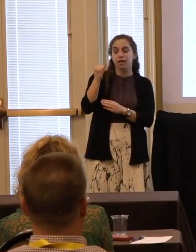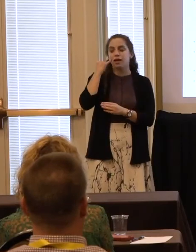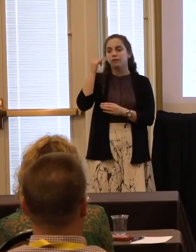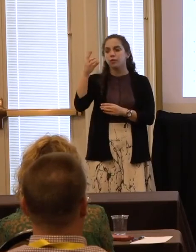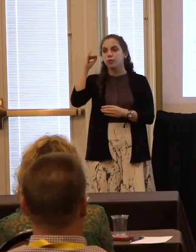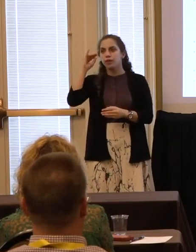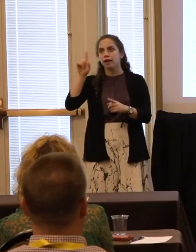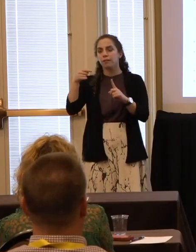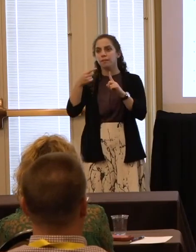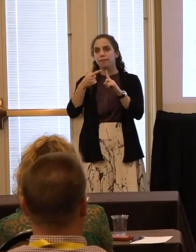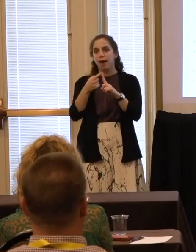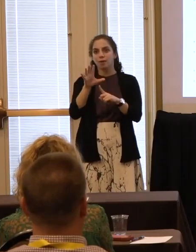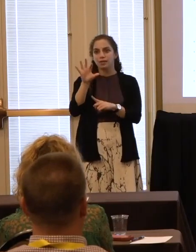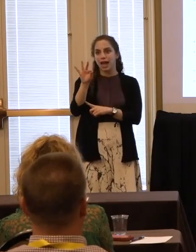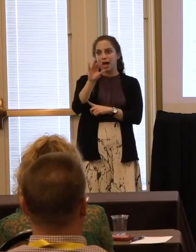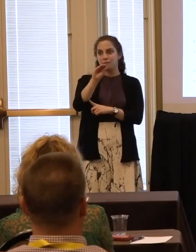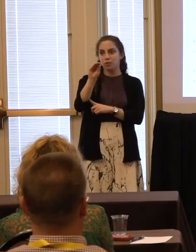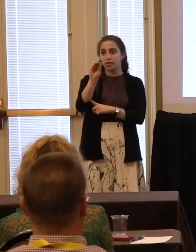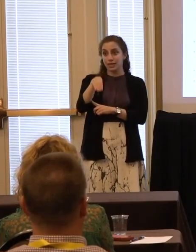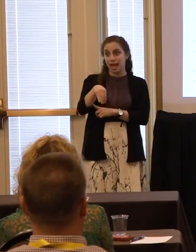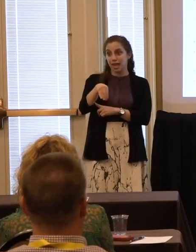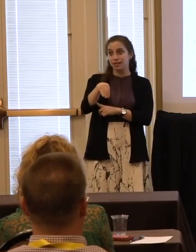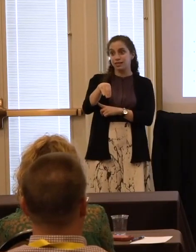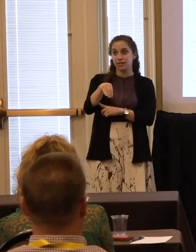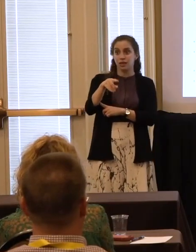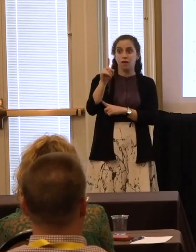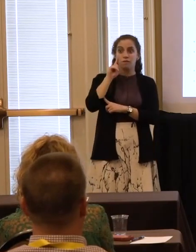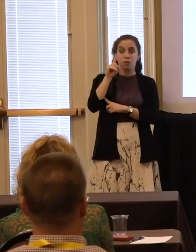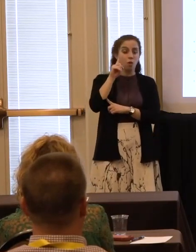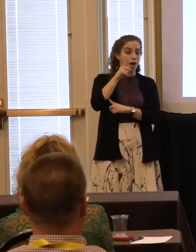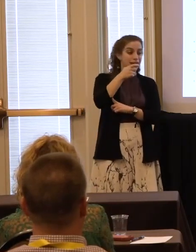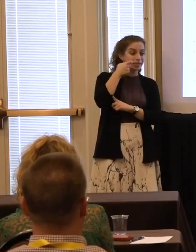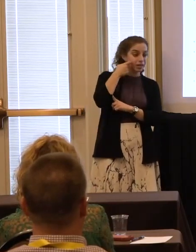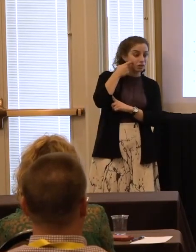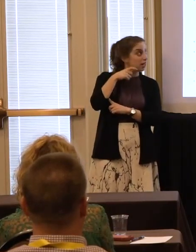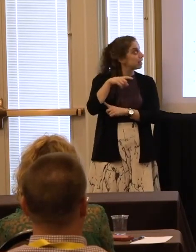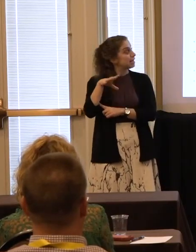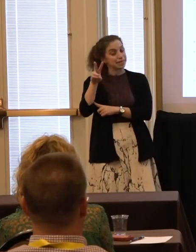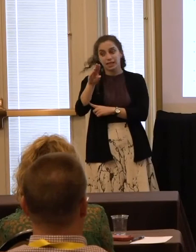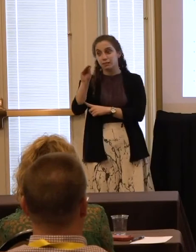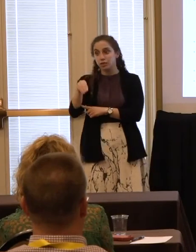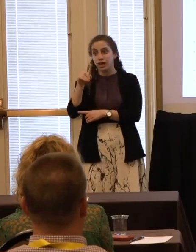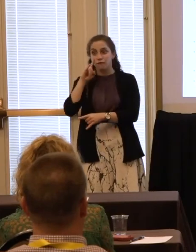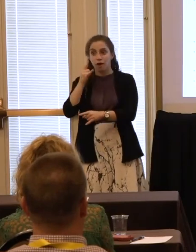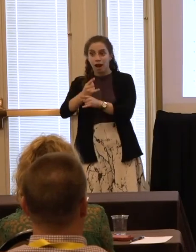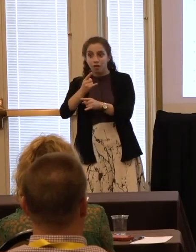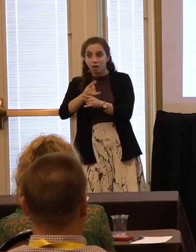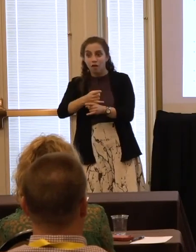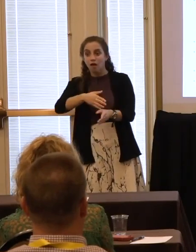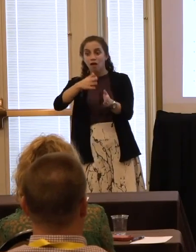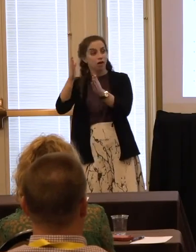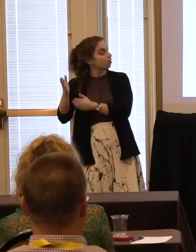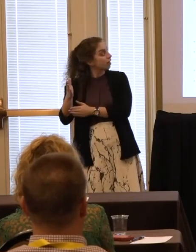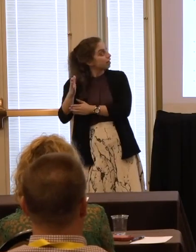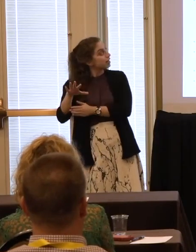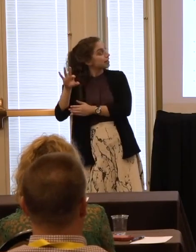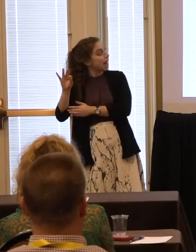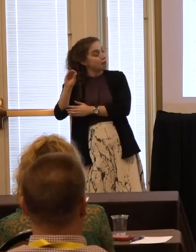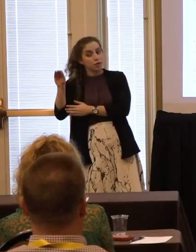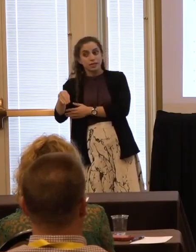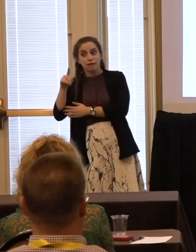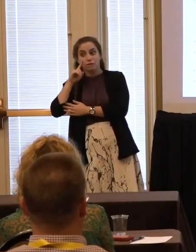think about 9% rate of addiction, 16% rate for alcohol, 9% for cannabis.